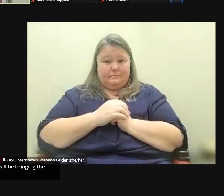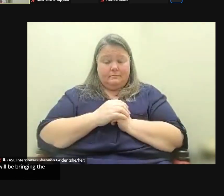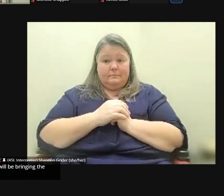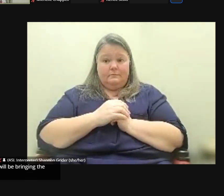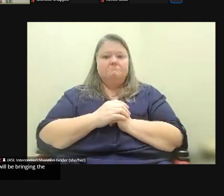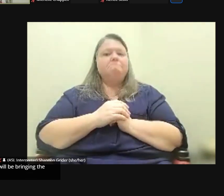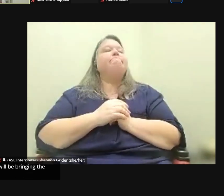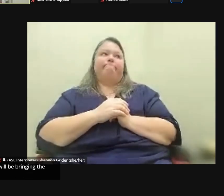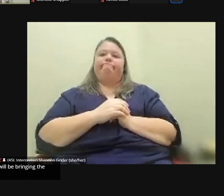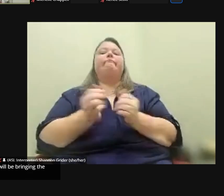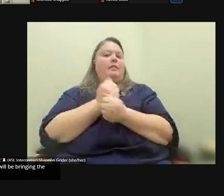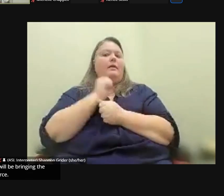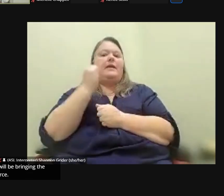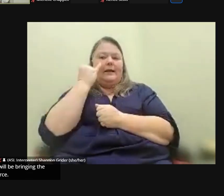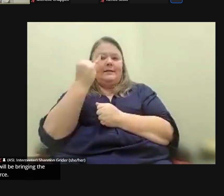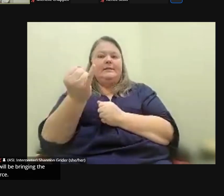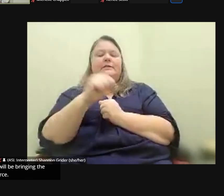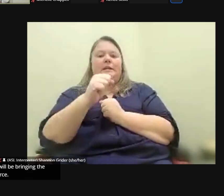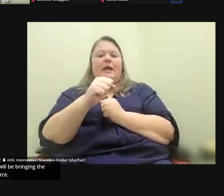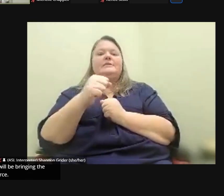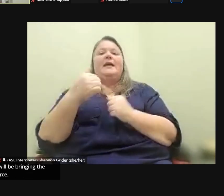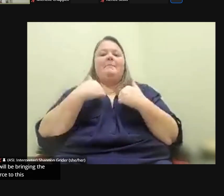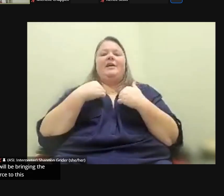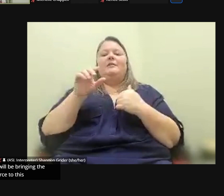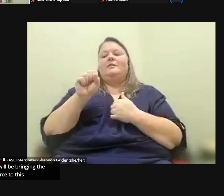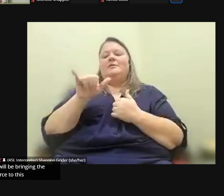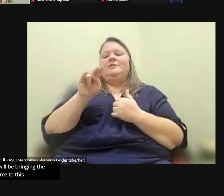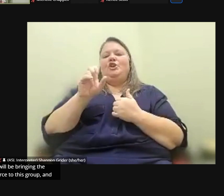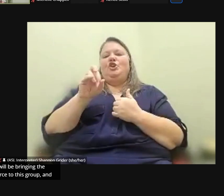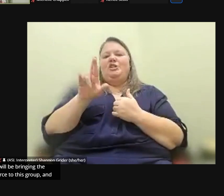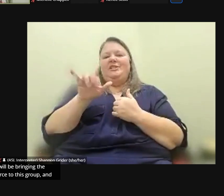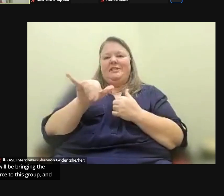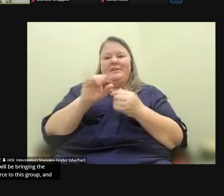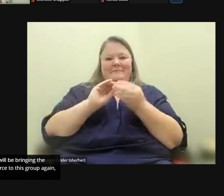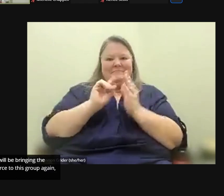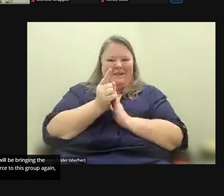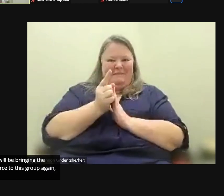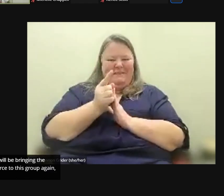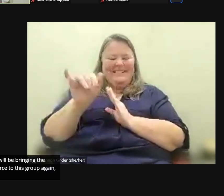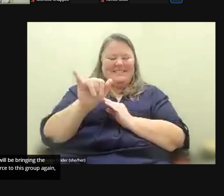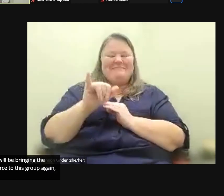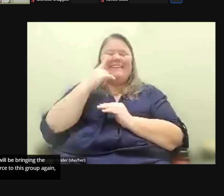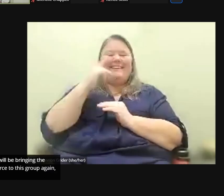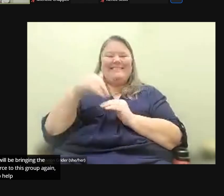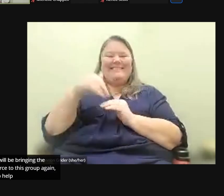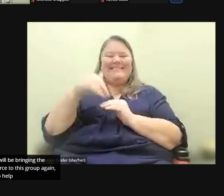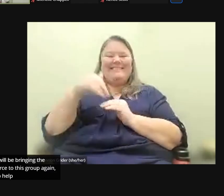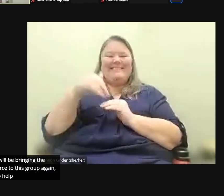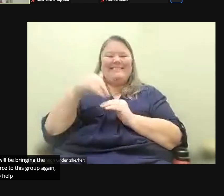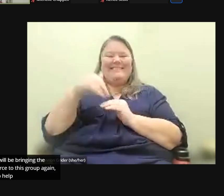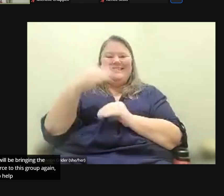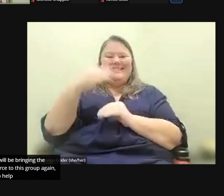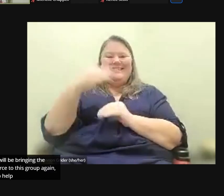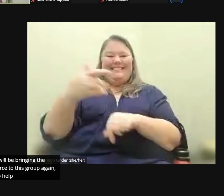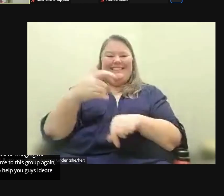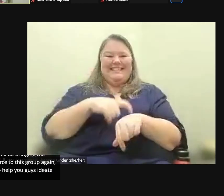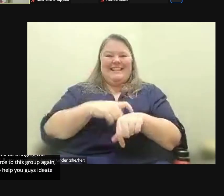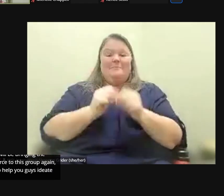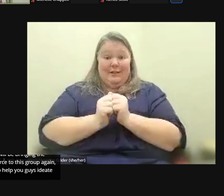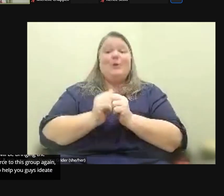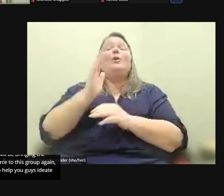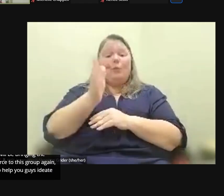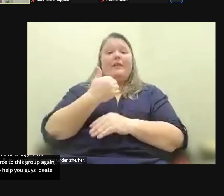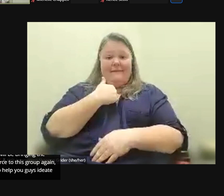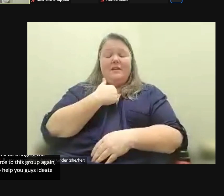analysis resource to this group, again, purely as a starting place to help you guys ideate, right, as you're building a policy agenda